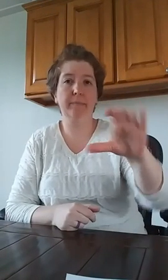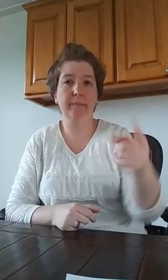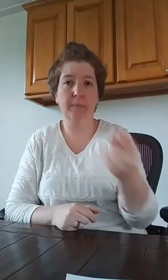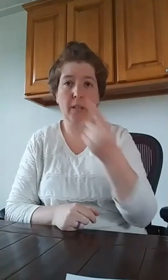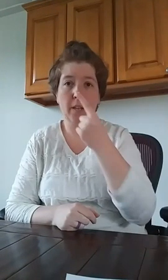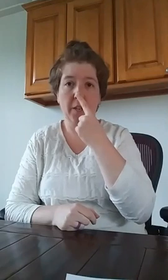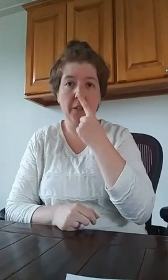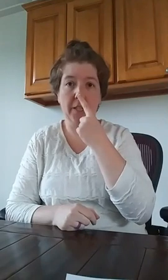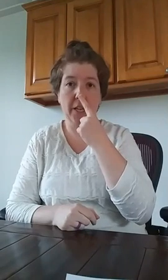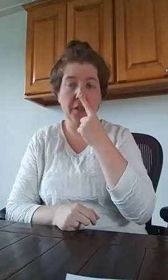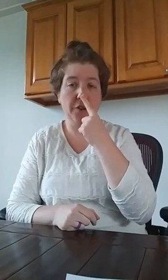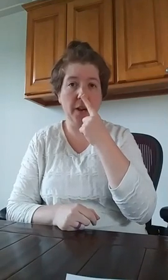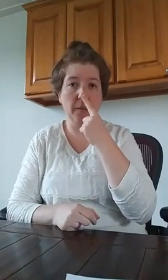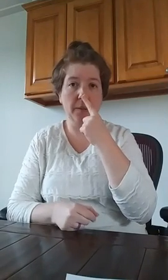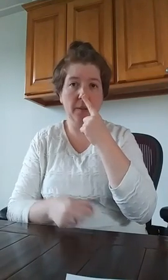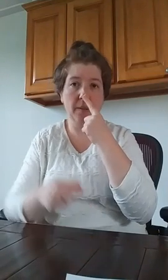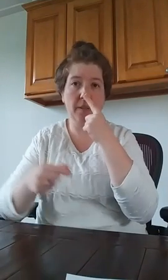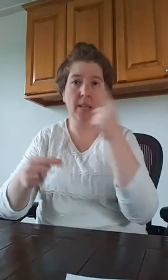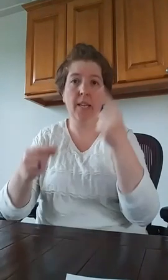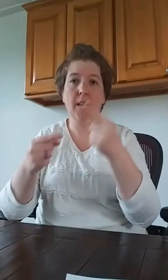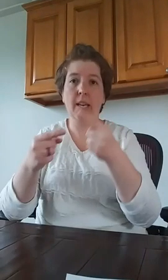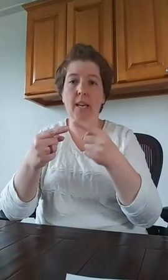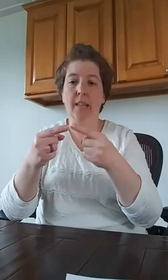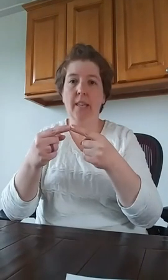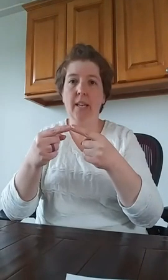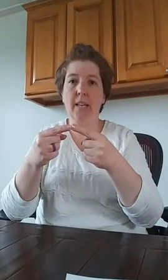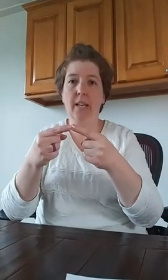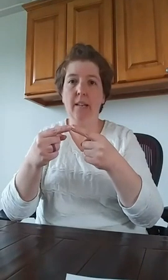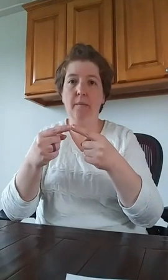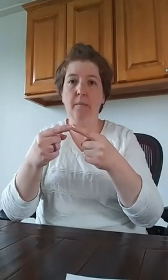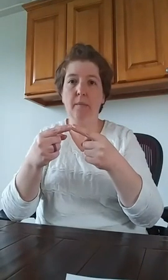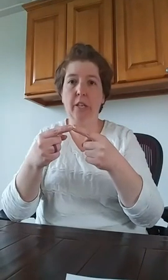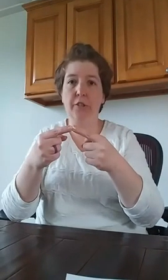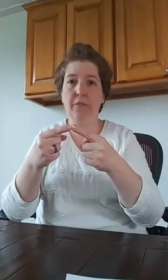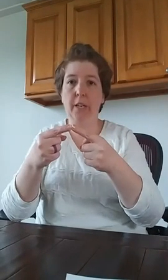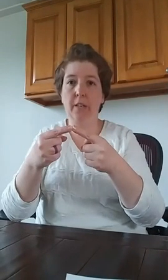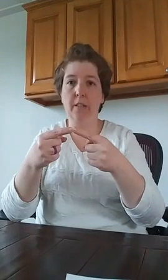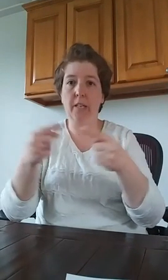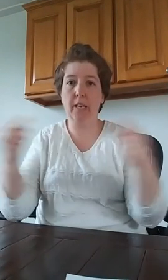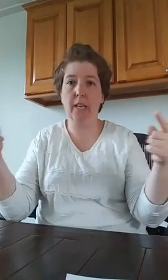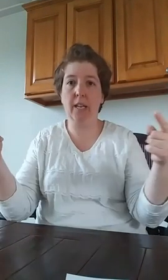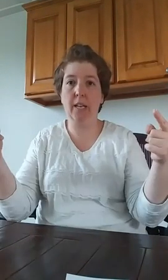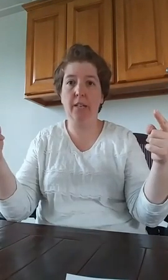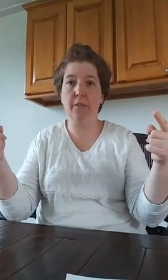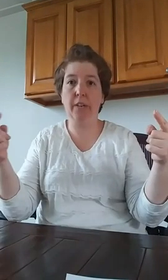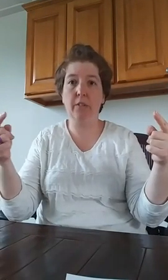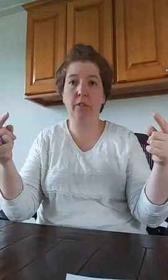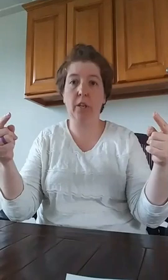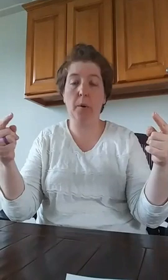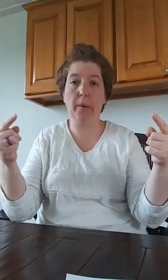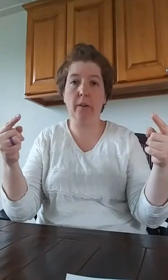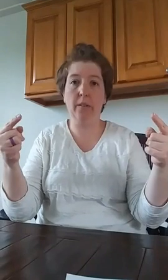allergic you're going to touch your nose and then touch your finger and your fingers are going to go apart